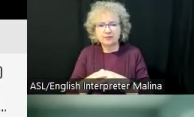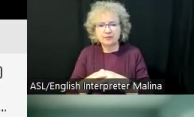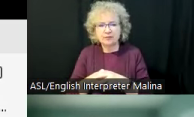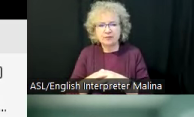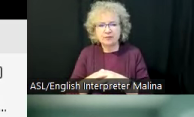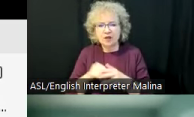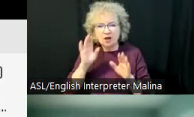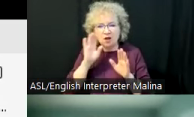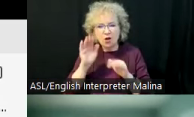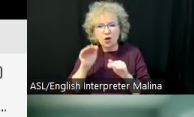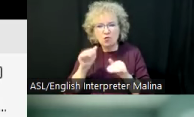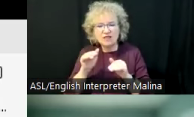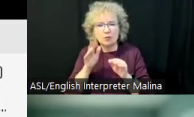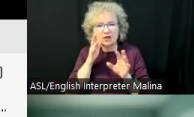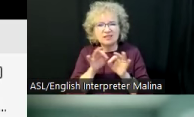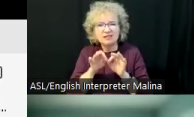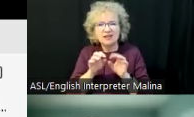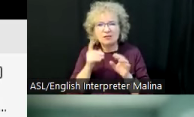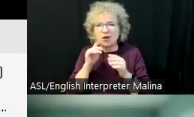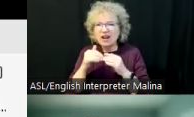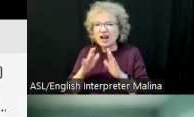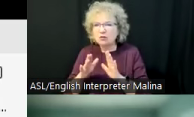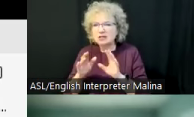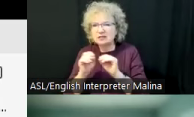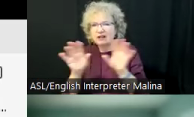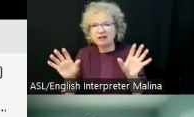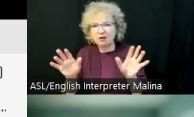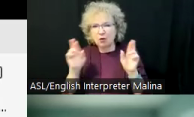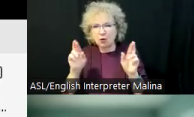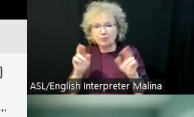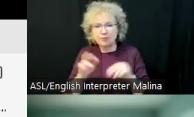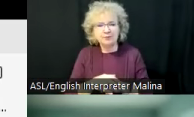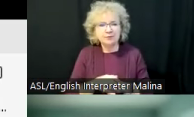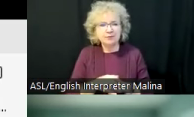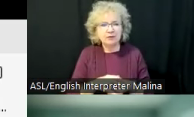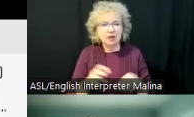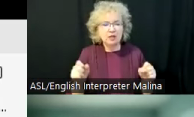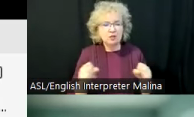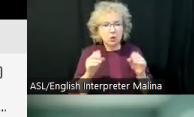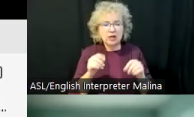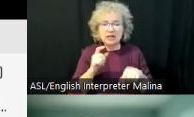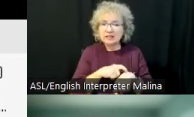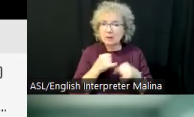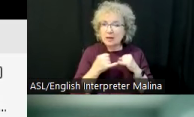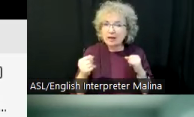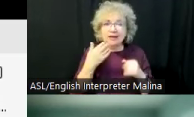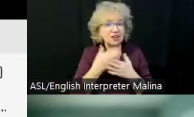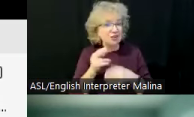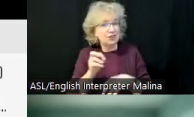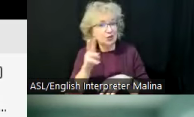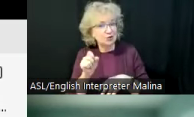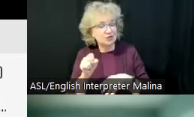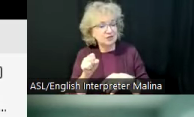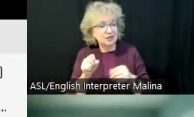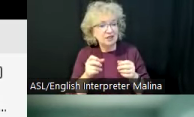clarify that enough for housing today. Next up. Okay. So timeline. Good news. A lot of this has